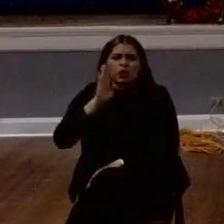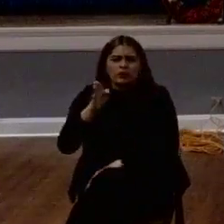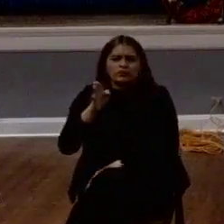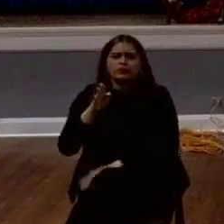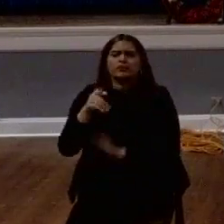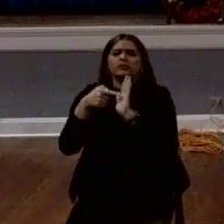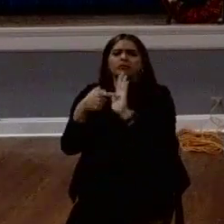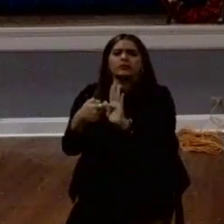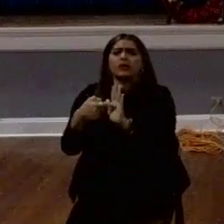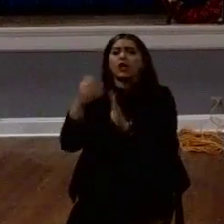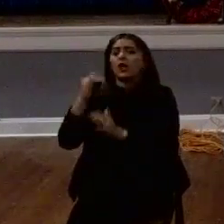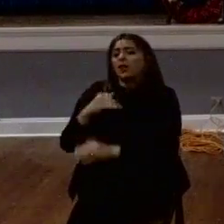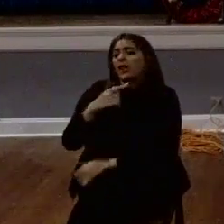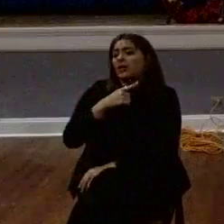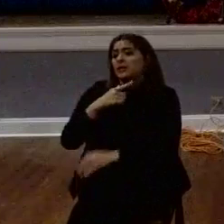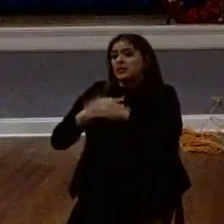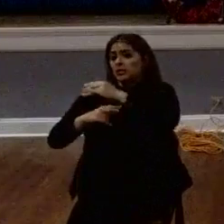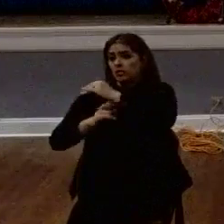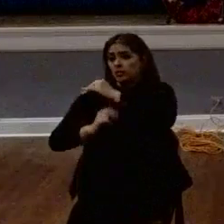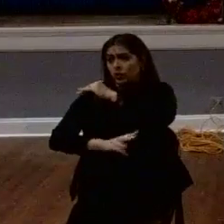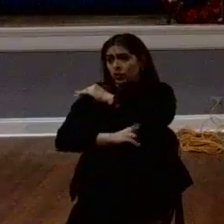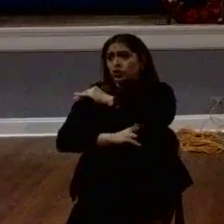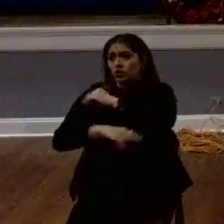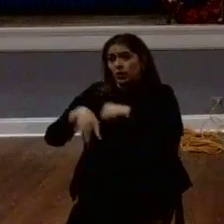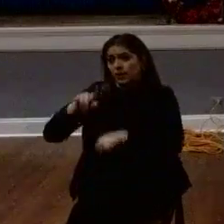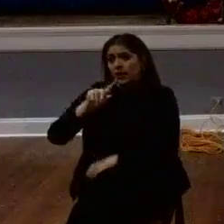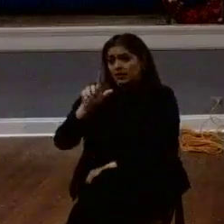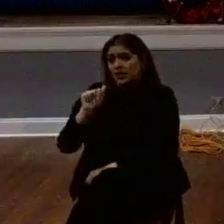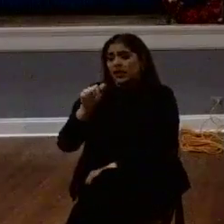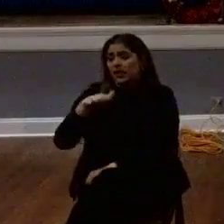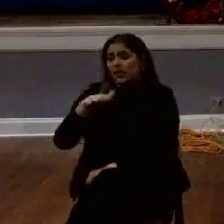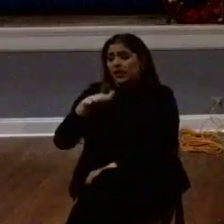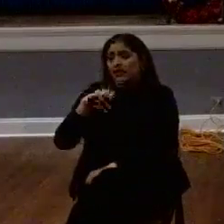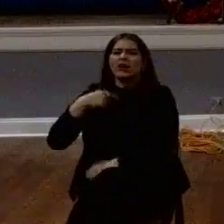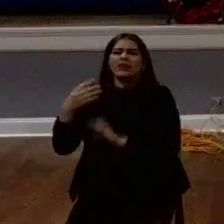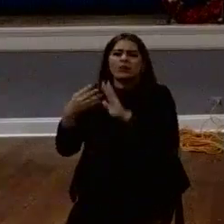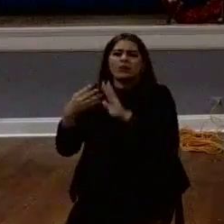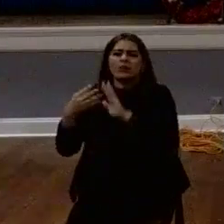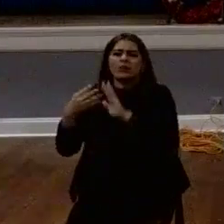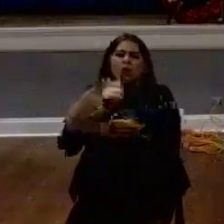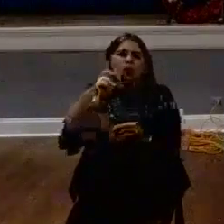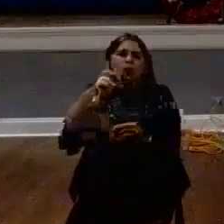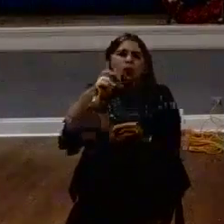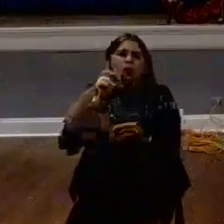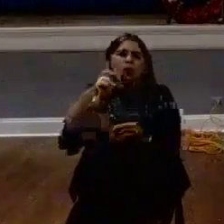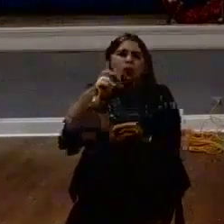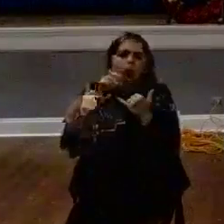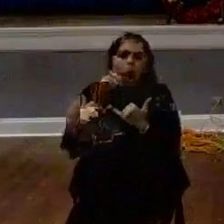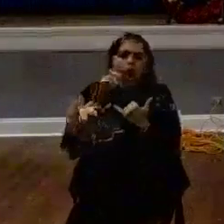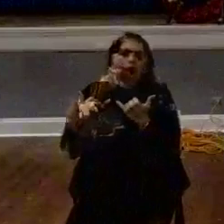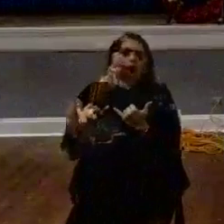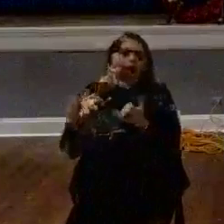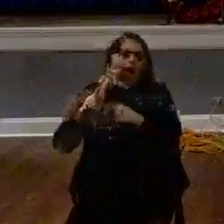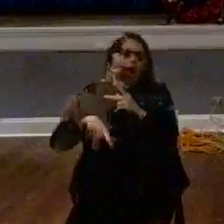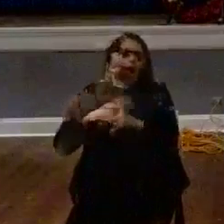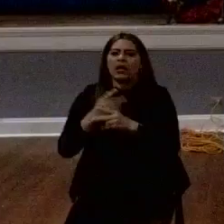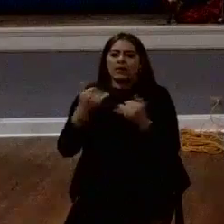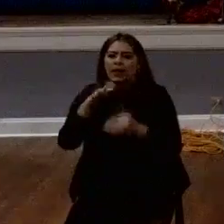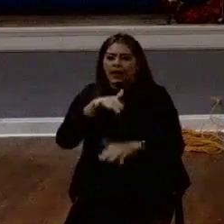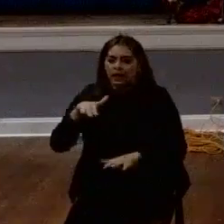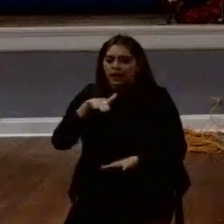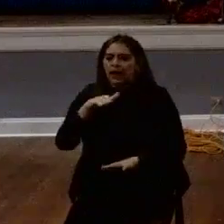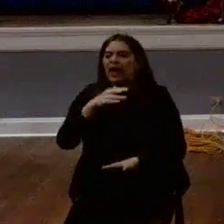So this is the Bridge Plaza area. We've got a replica of the bridge in there. There's that we fit in there, but then